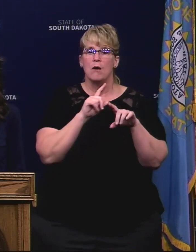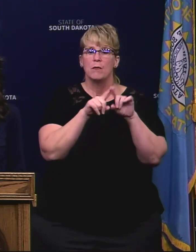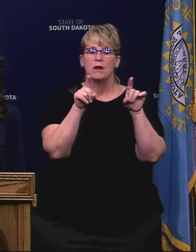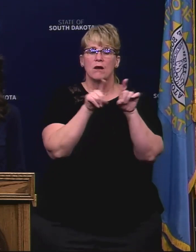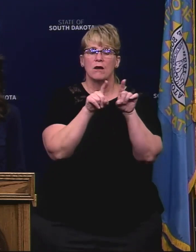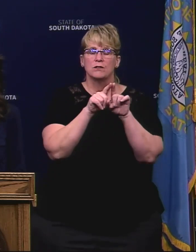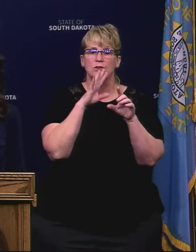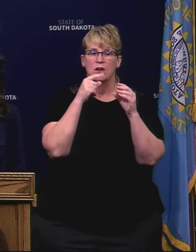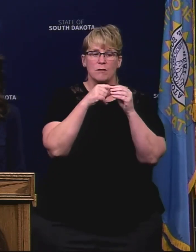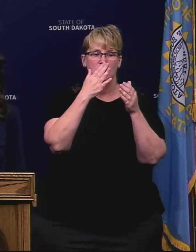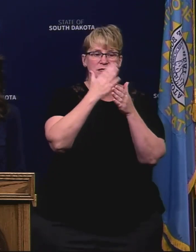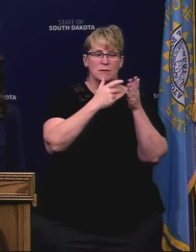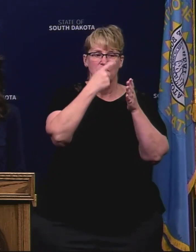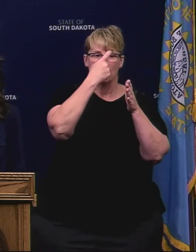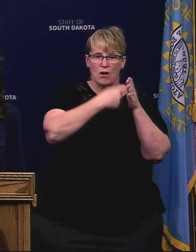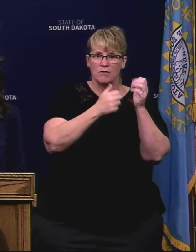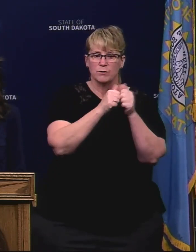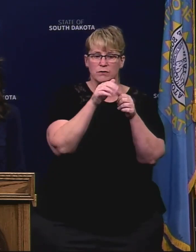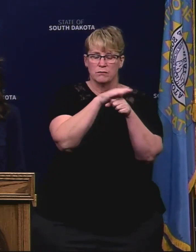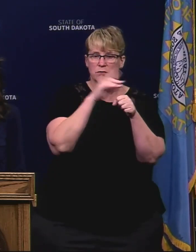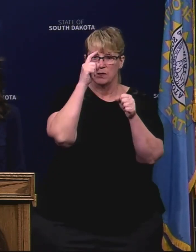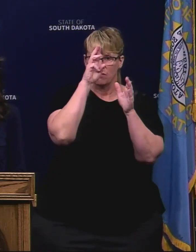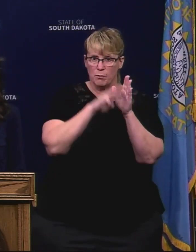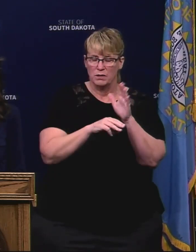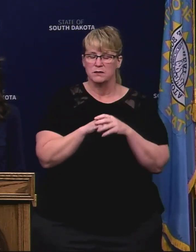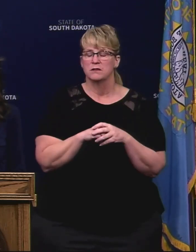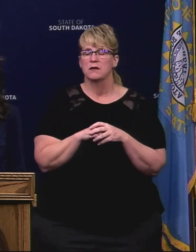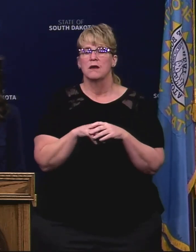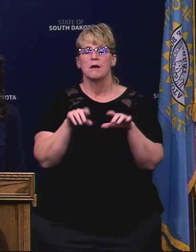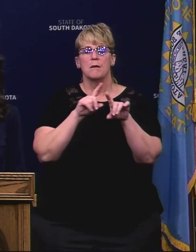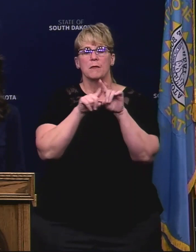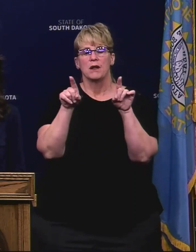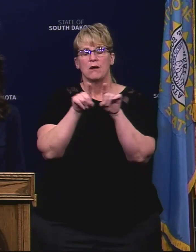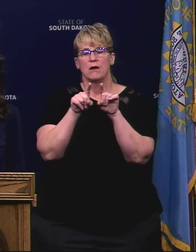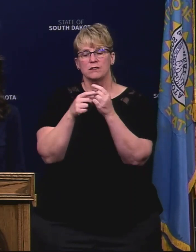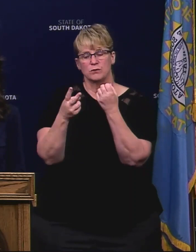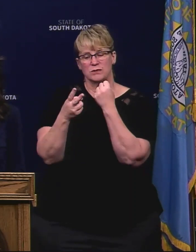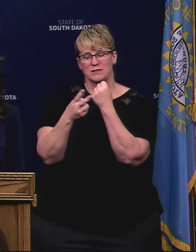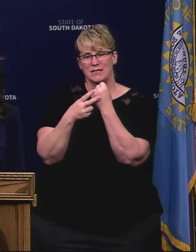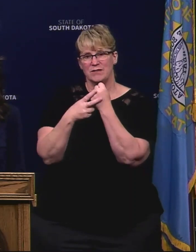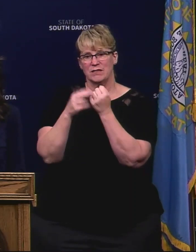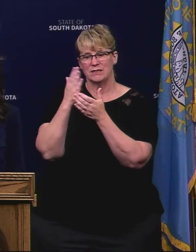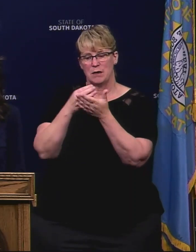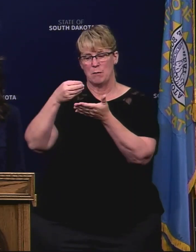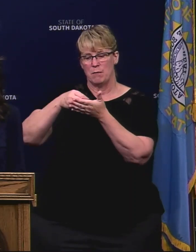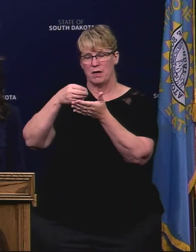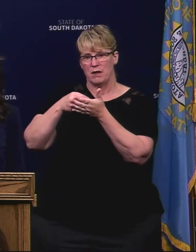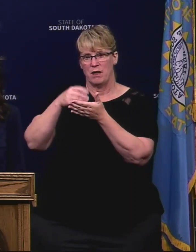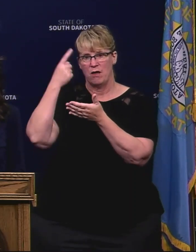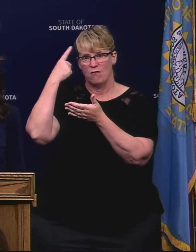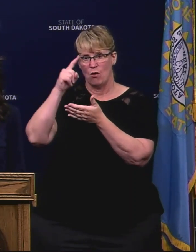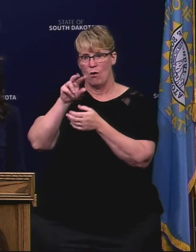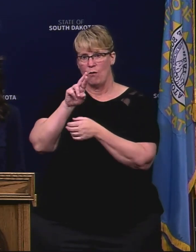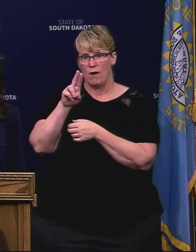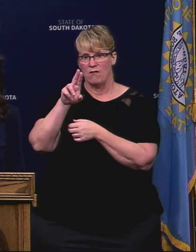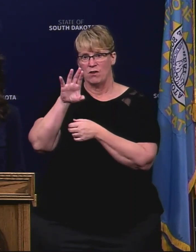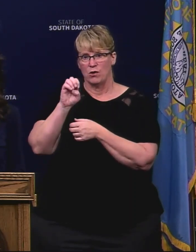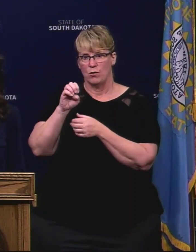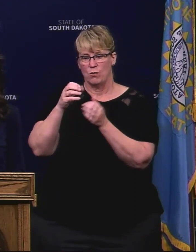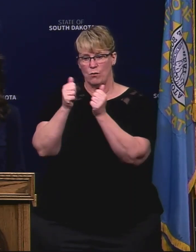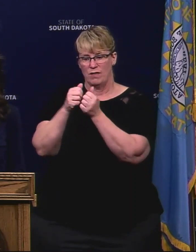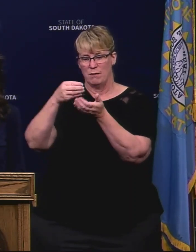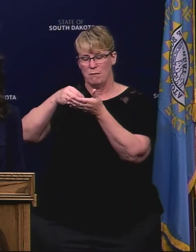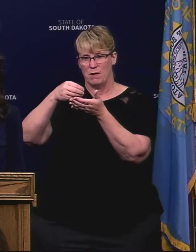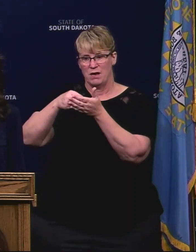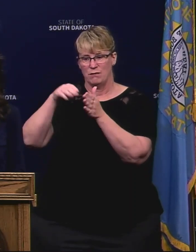covering costs for some of these local governments, but saving some dollars that we could potentially use for revenue replacement should that flexibility be